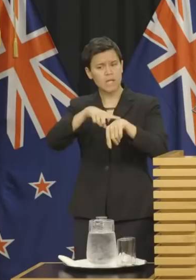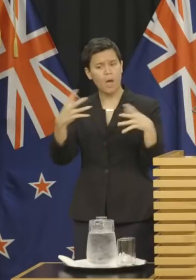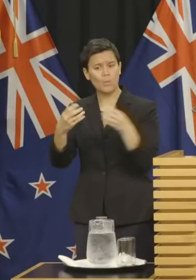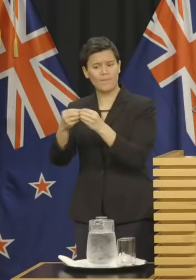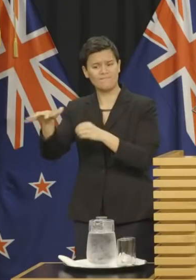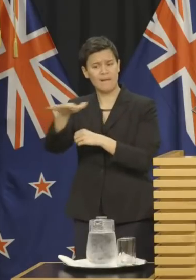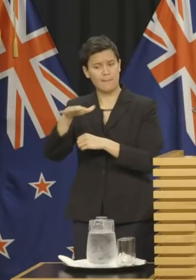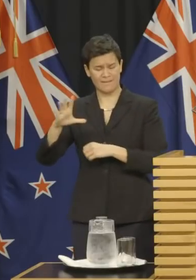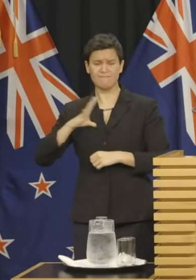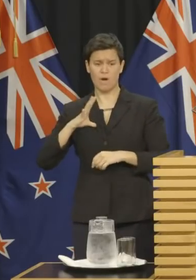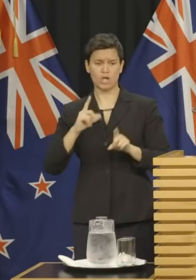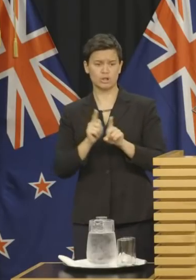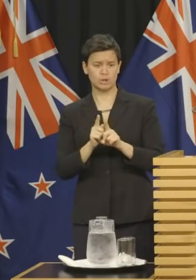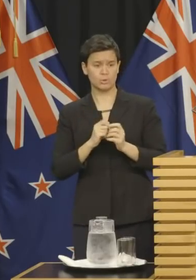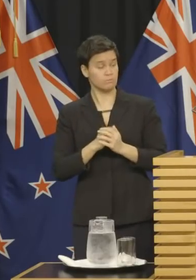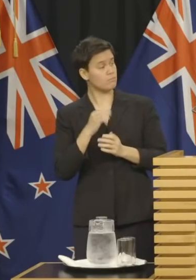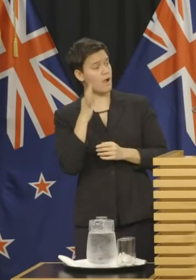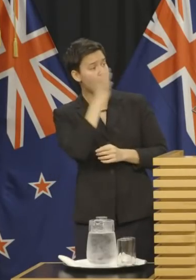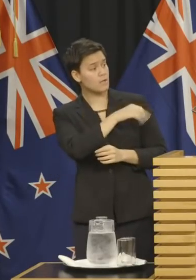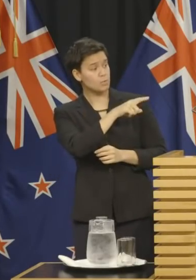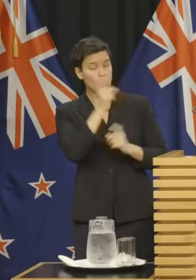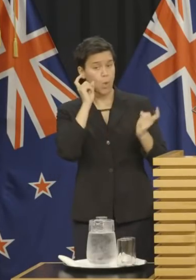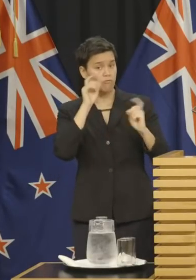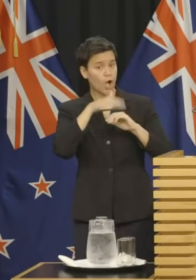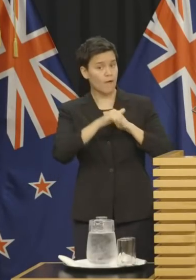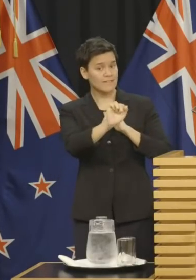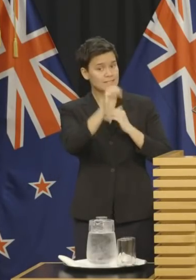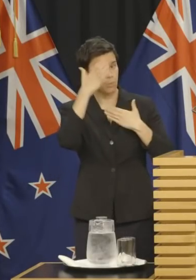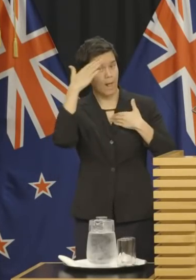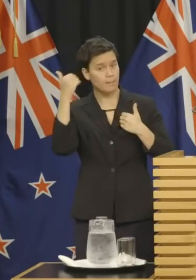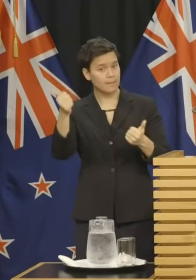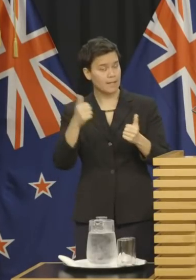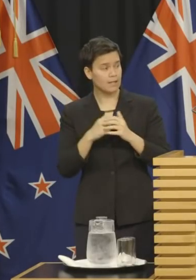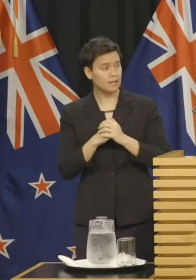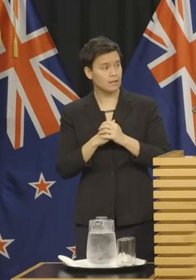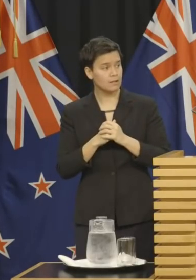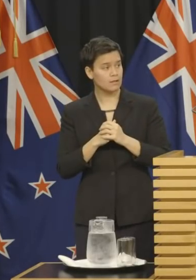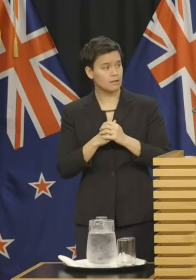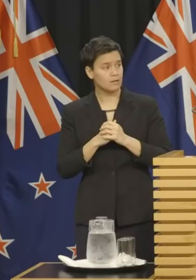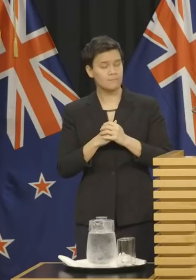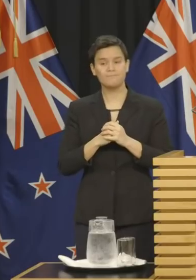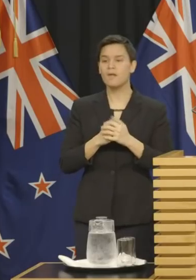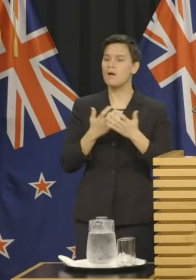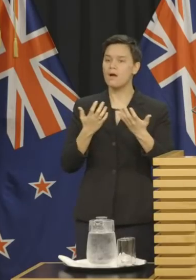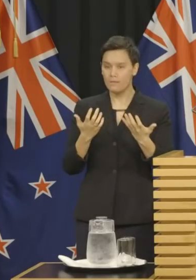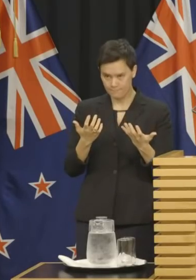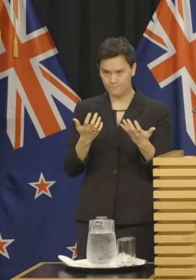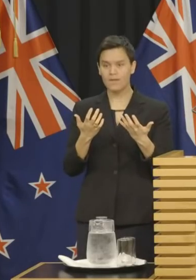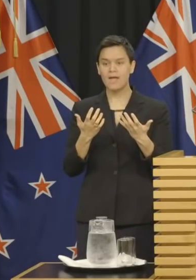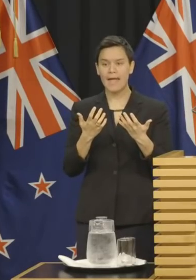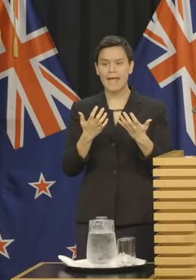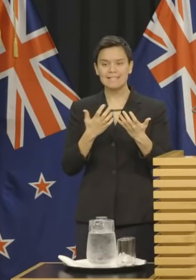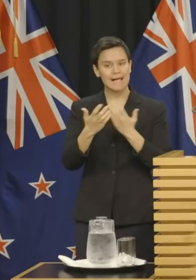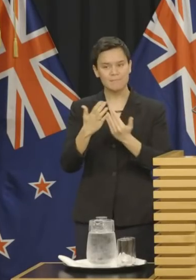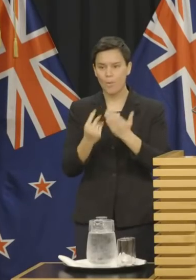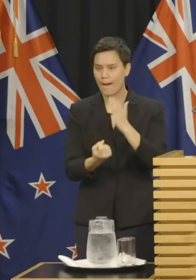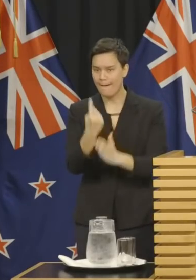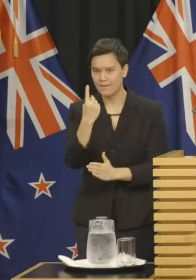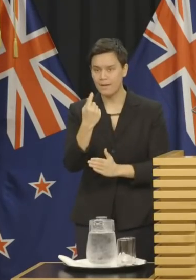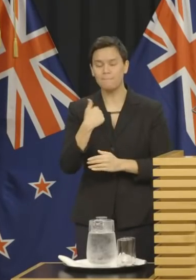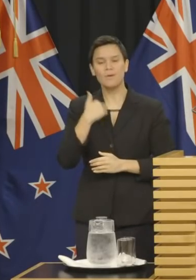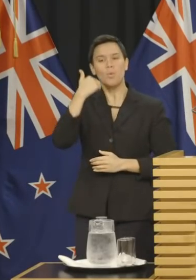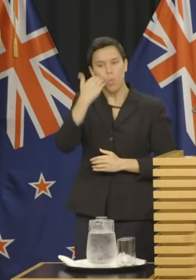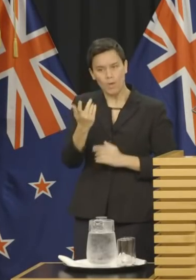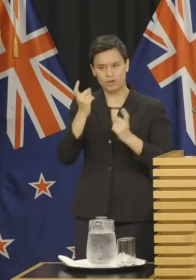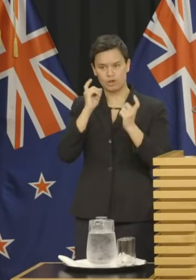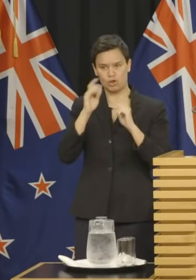It's about his well-being? That is something as a matter of course, regardless of circumstance, that I will always hold a concern for